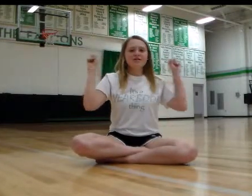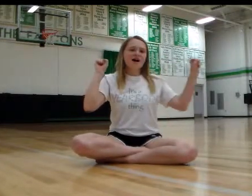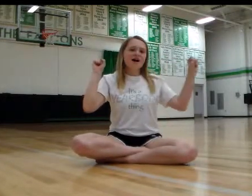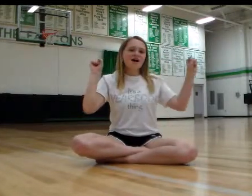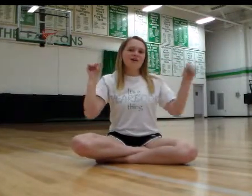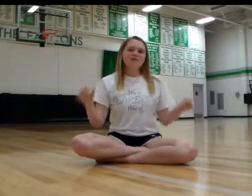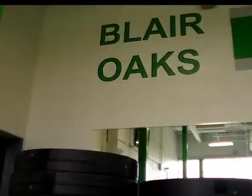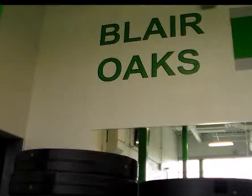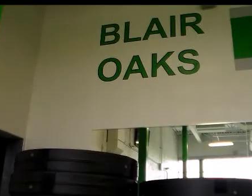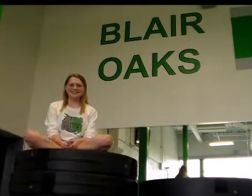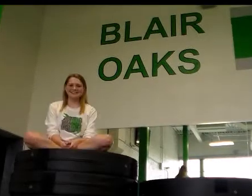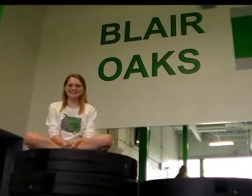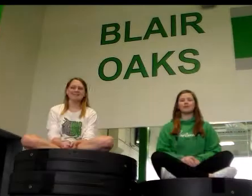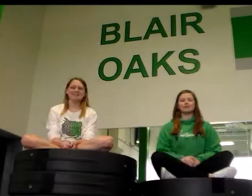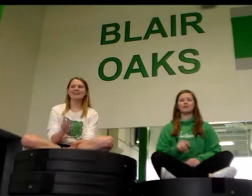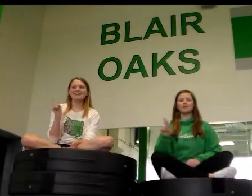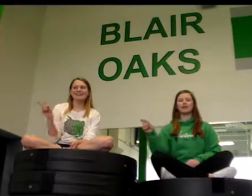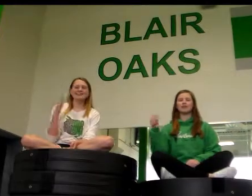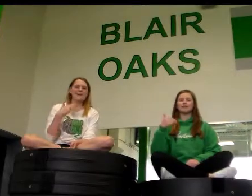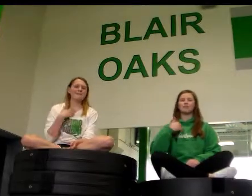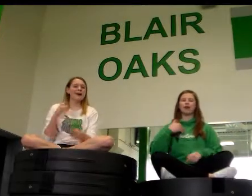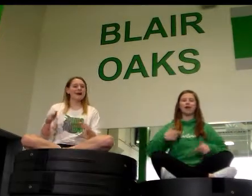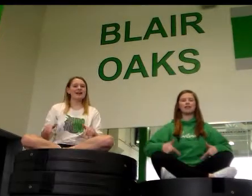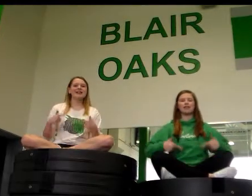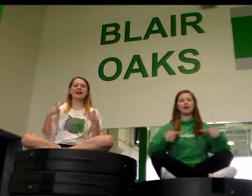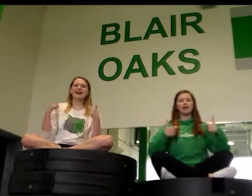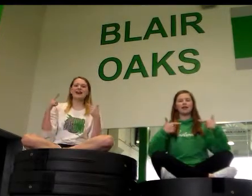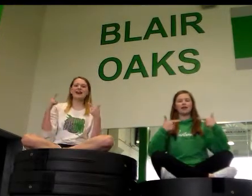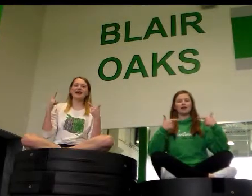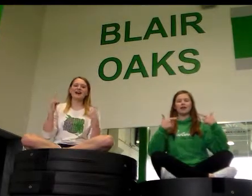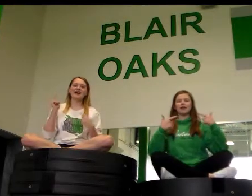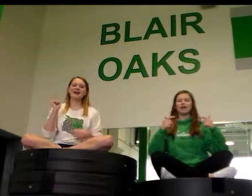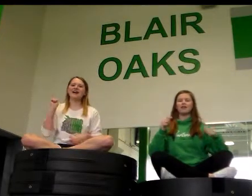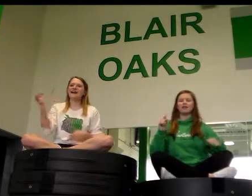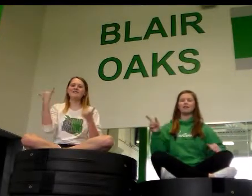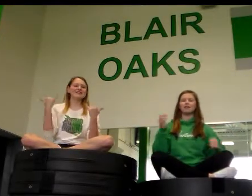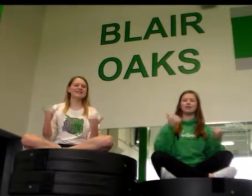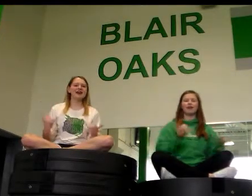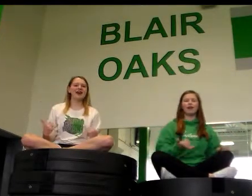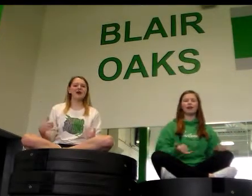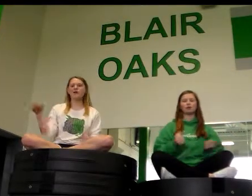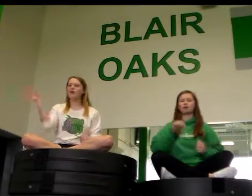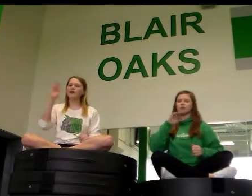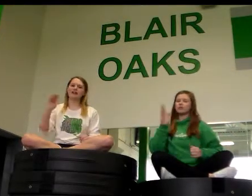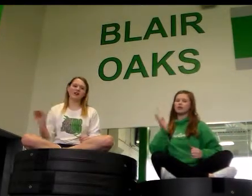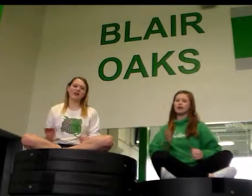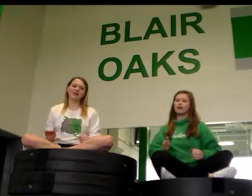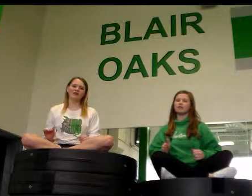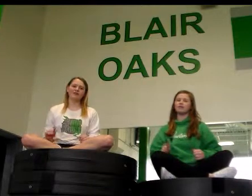loud It's my life, it's now or never